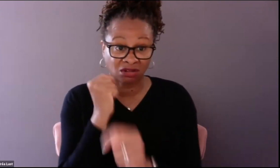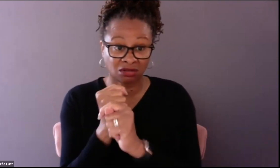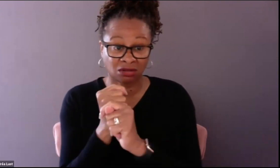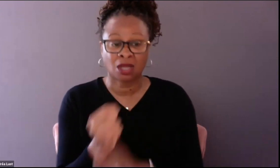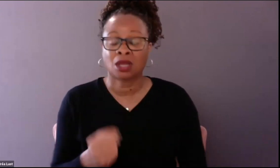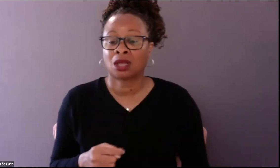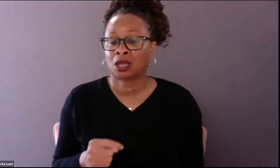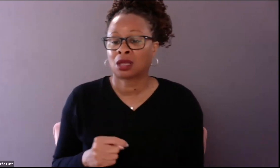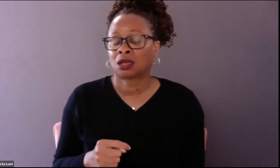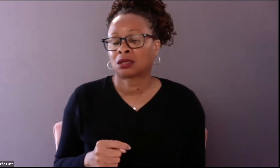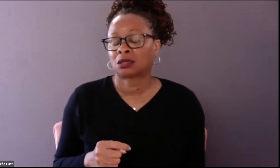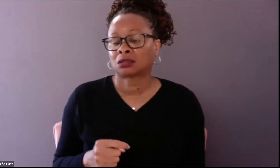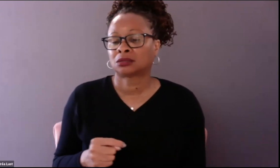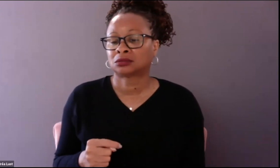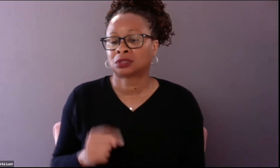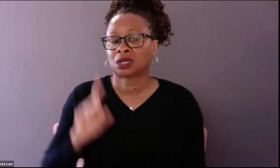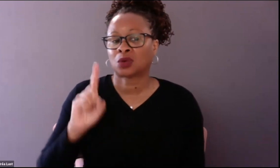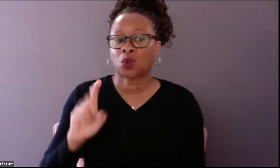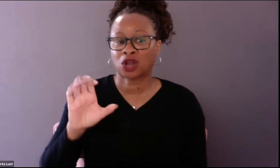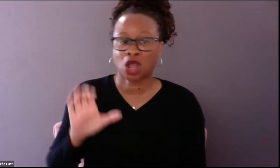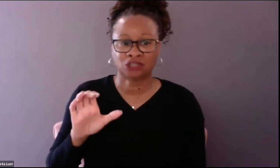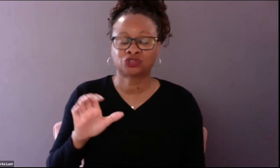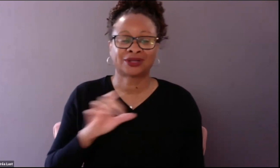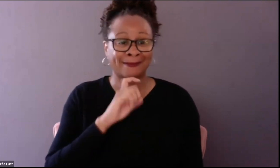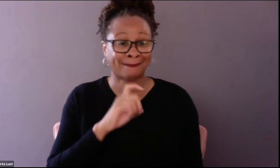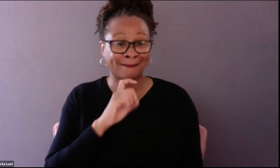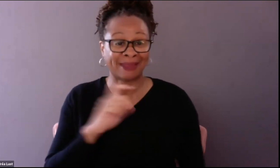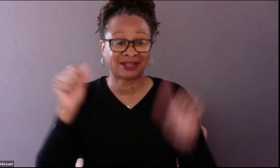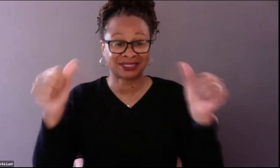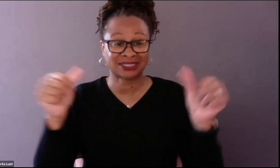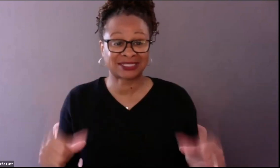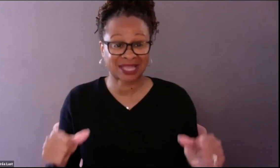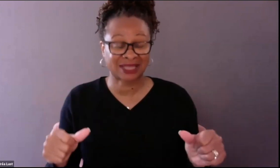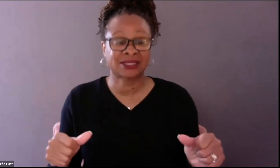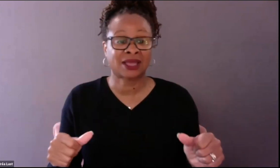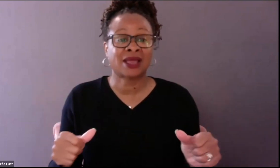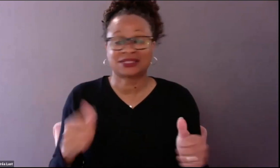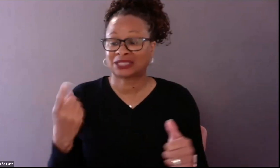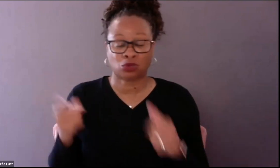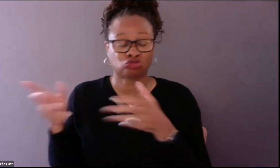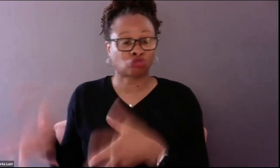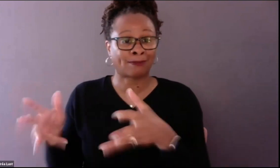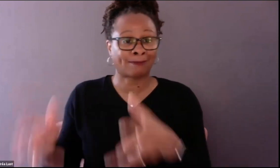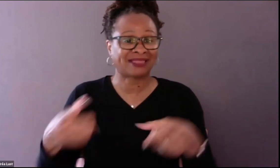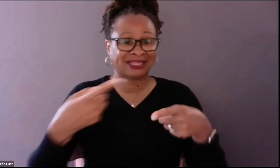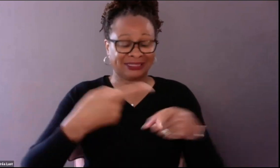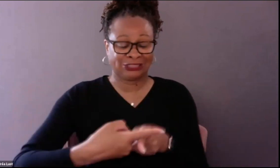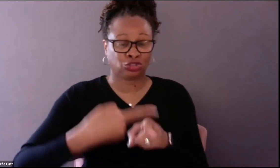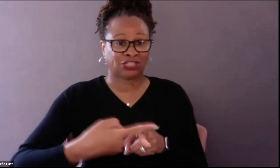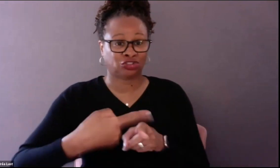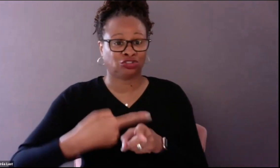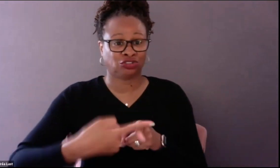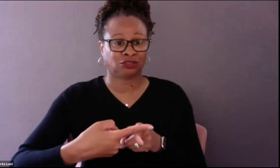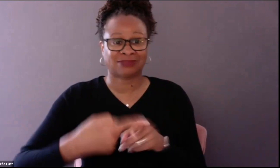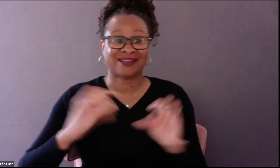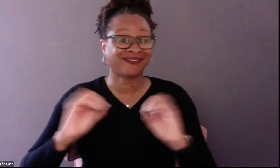100 metal signs that a person would drop in the intersections and nothing else. And the people